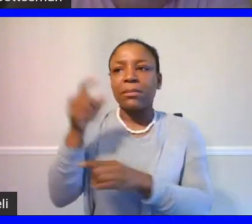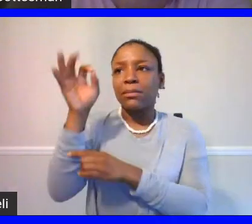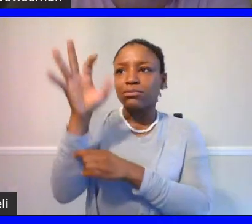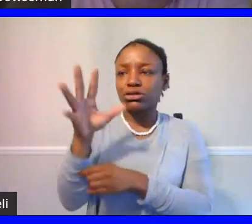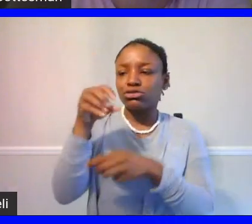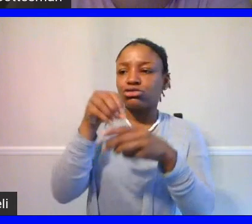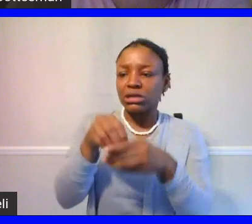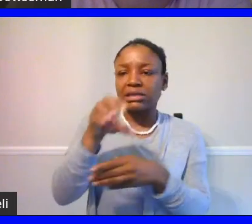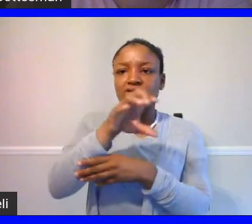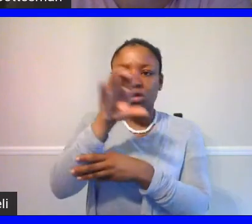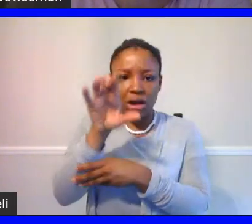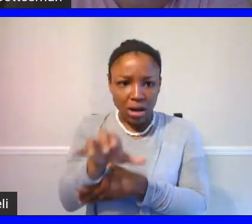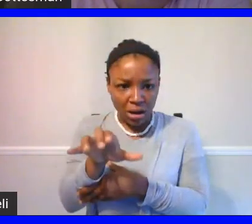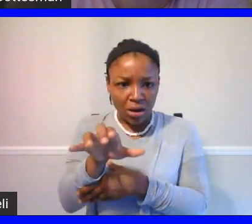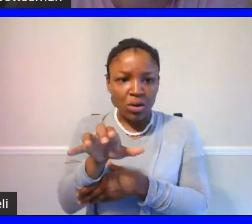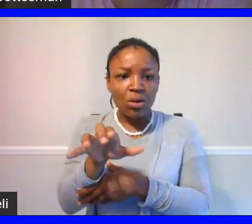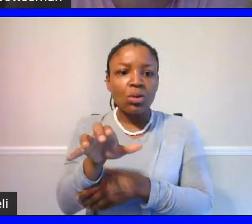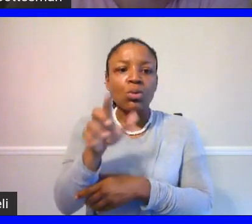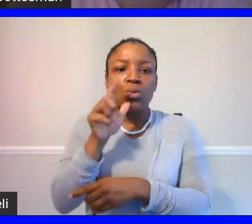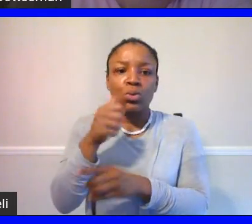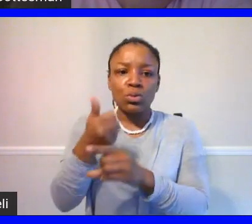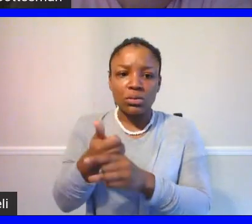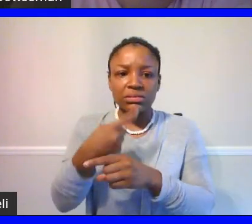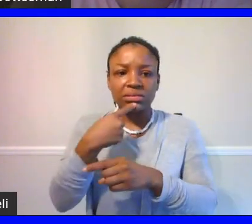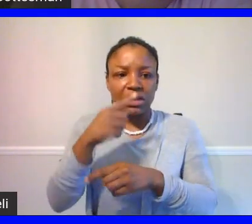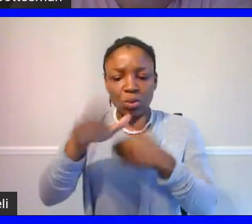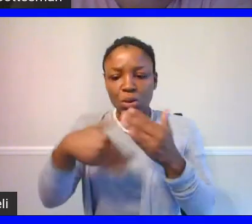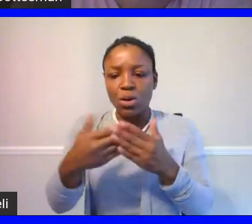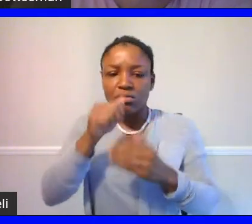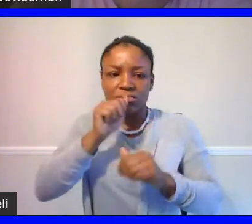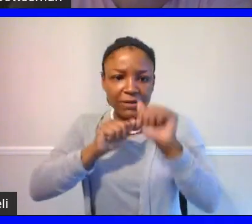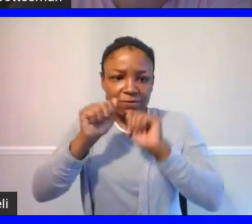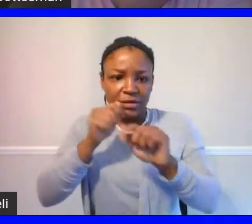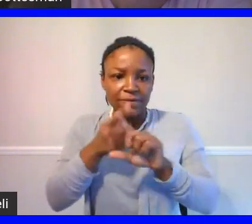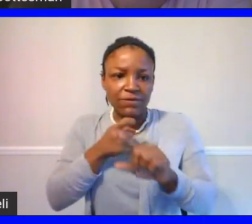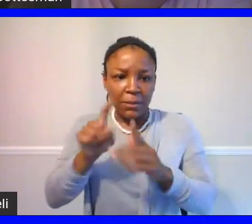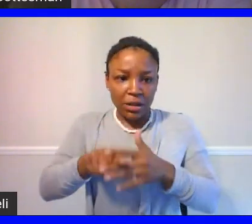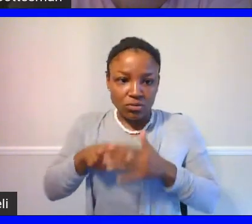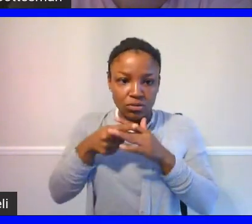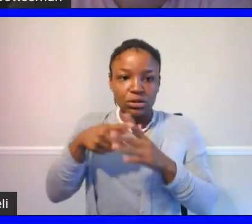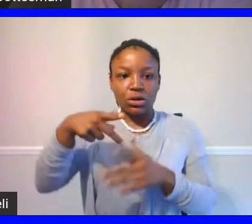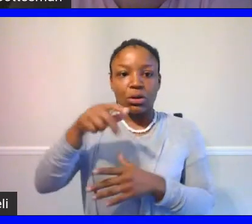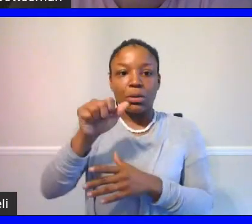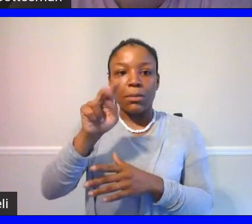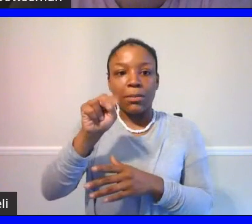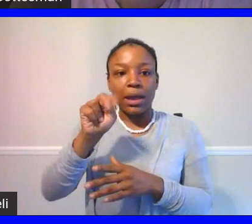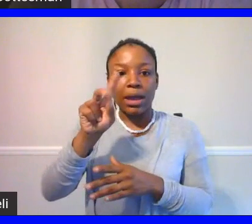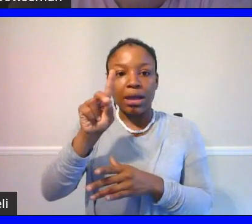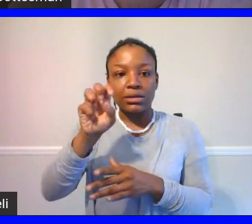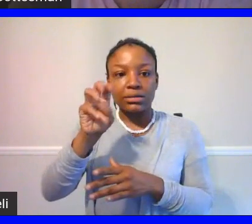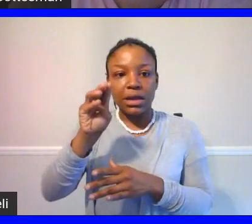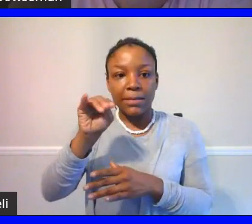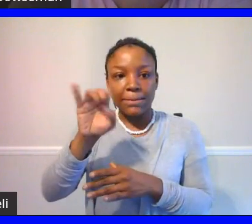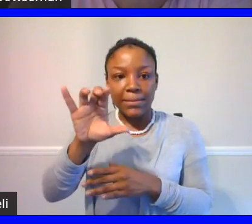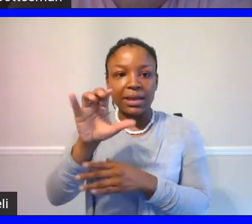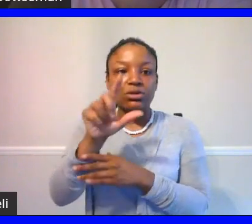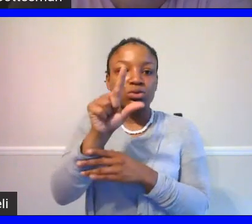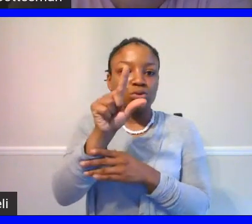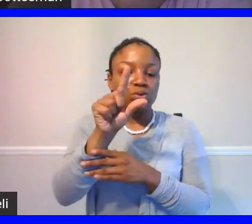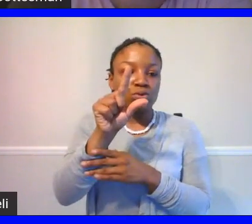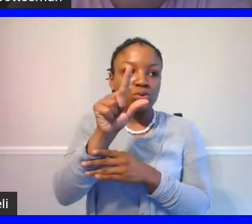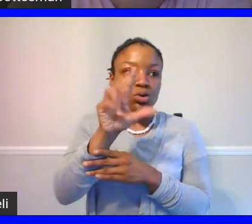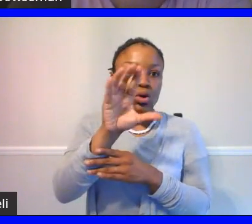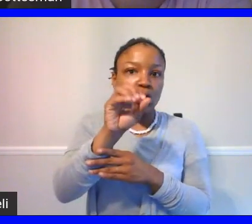in Chicago who said that we're all suffering from the original pandemic, COVID-19, which is